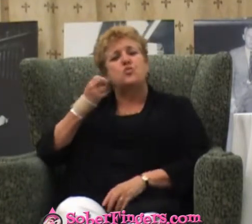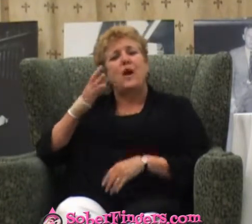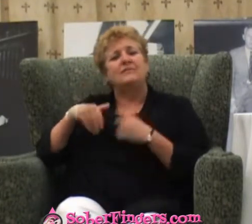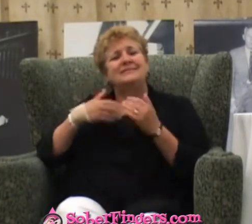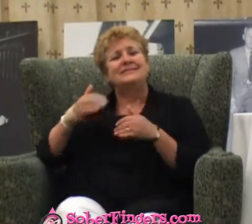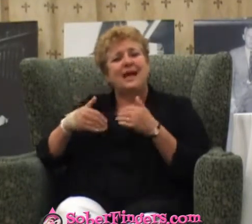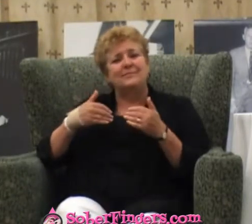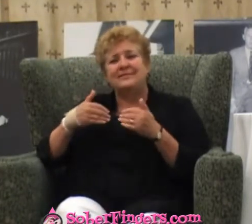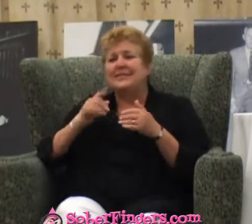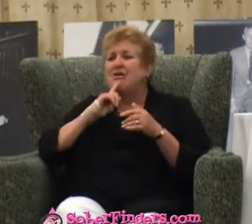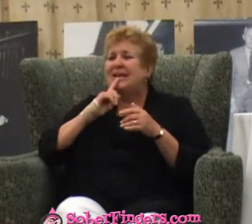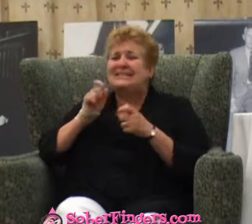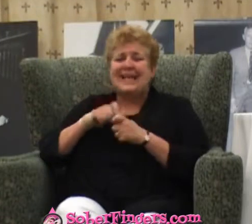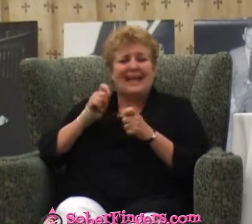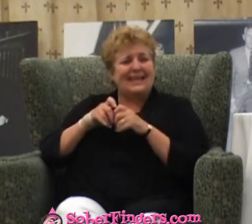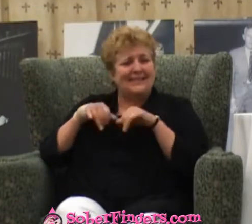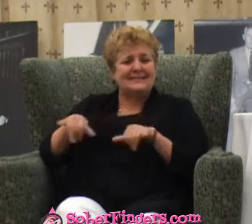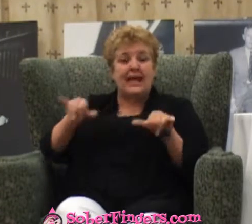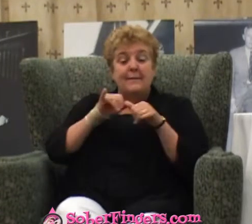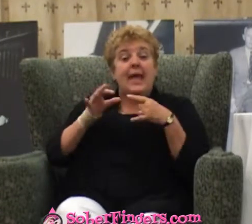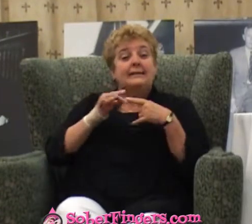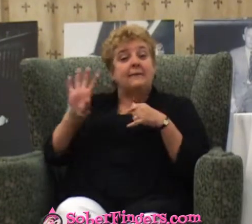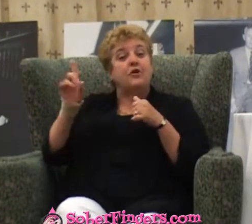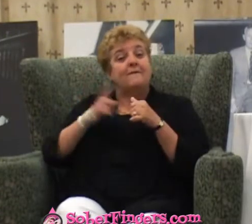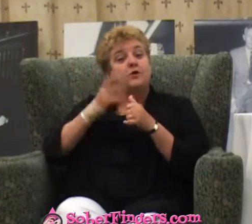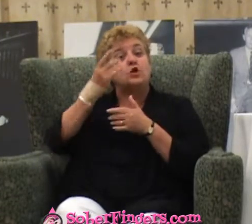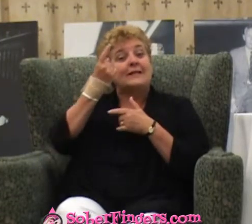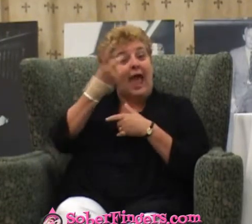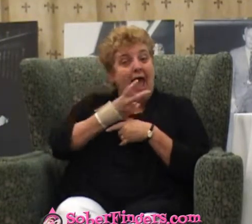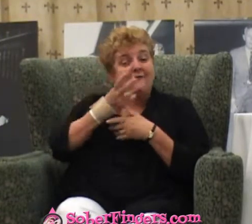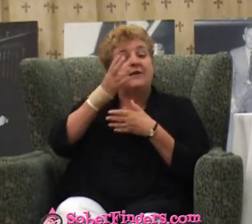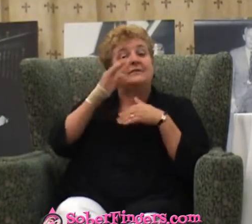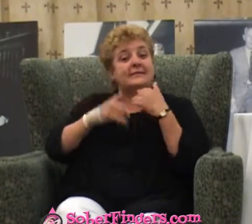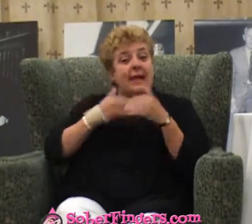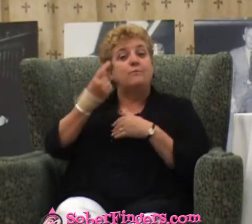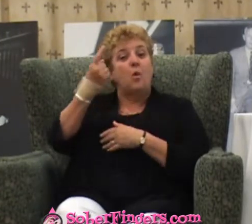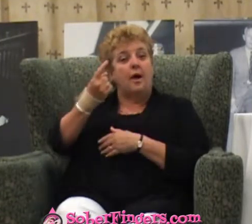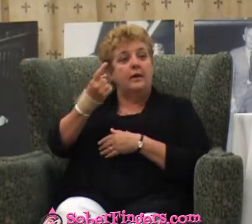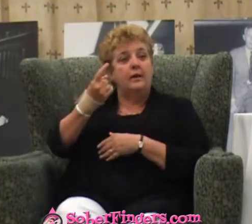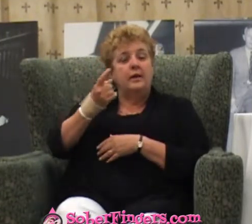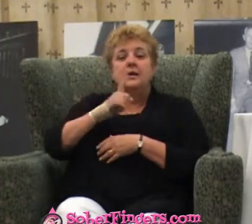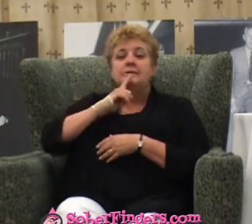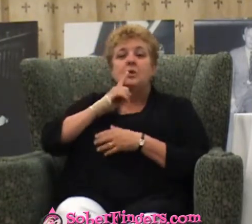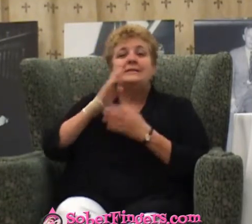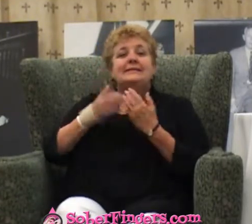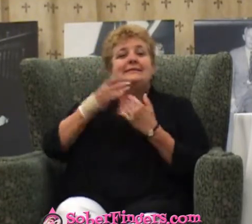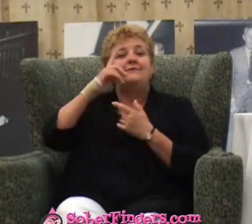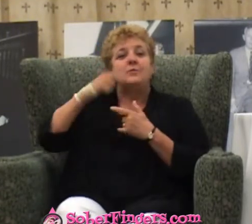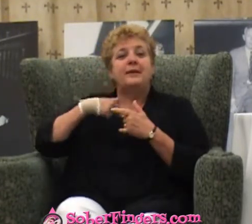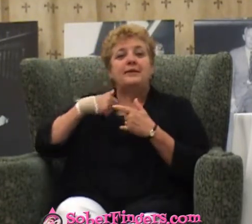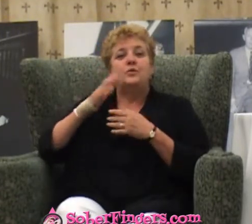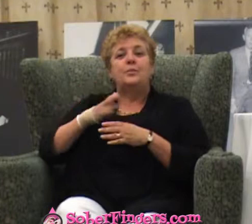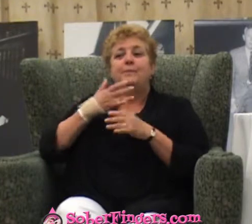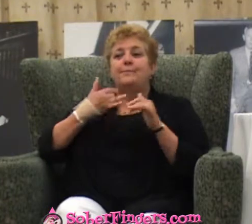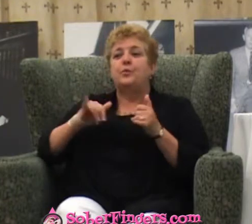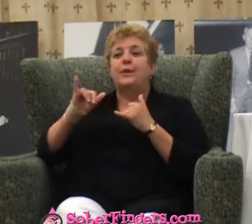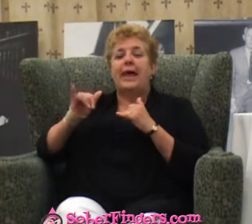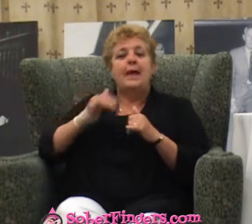1. And my experience is it's so easy for me to play musical poisons in the first half of step 1 and never really address